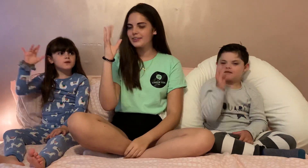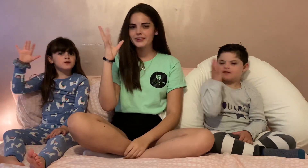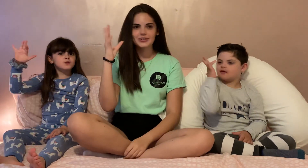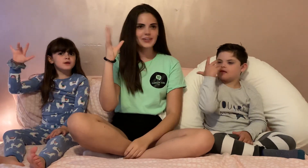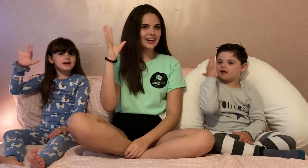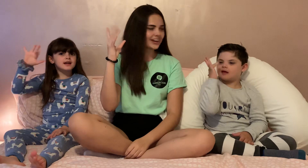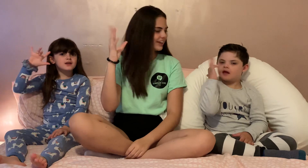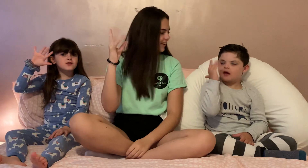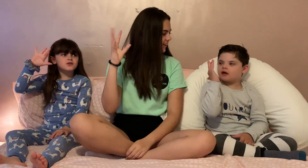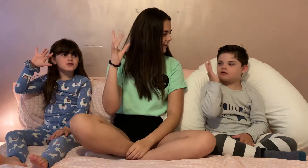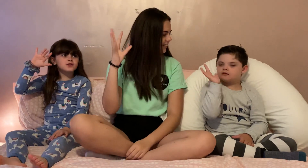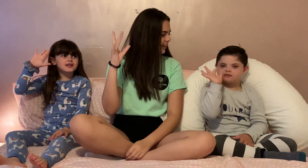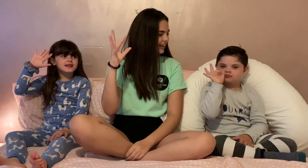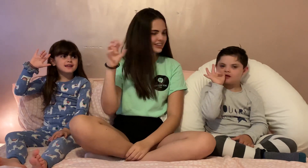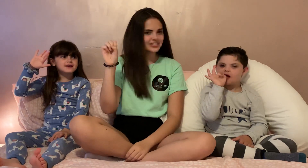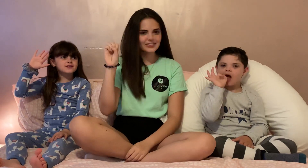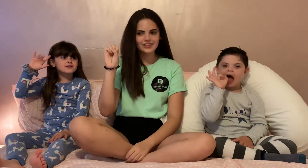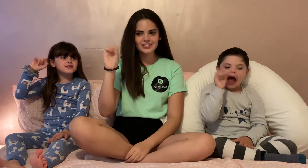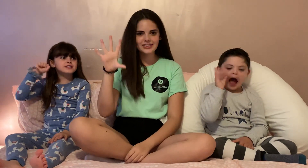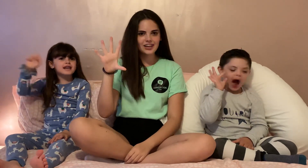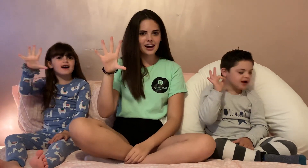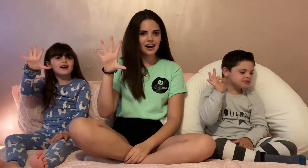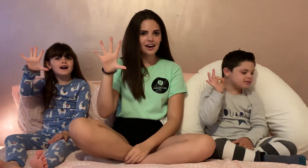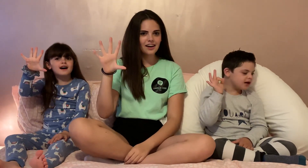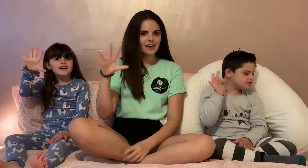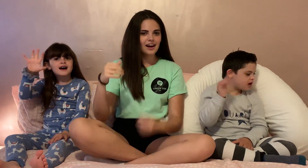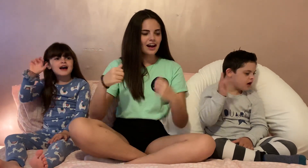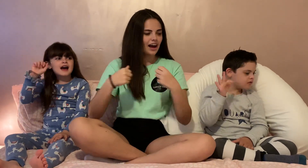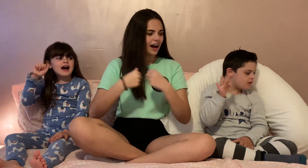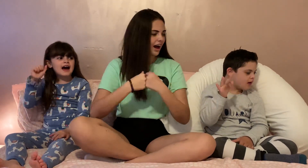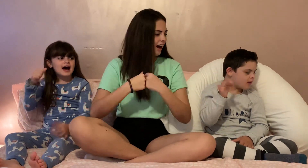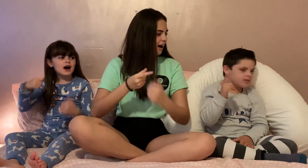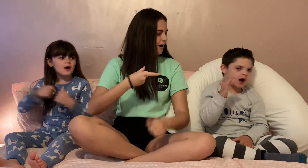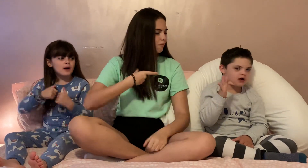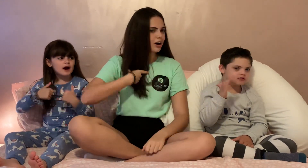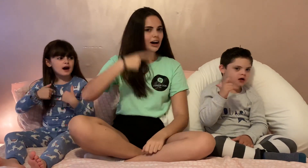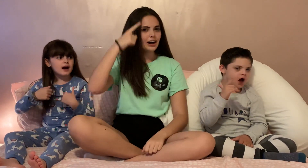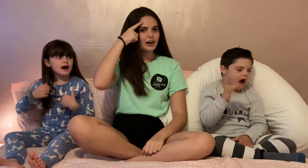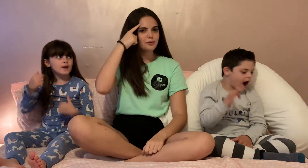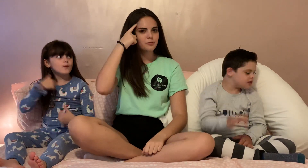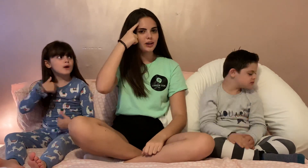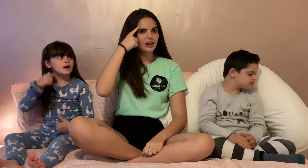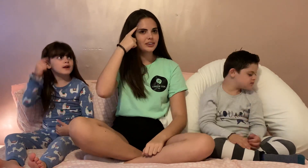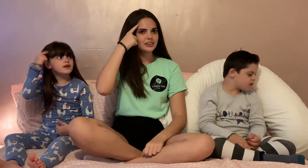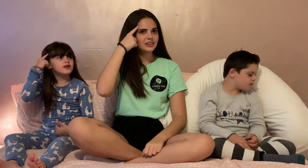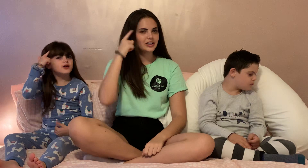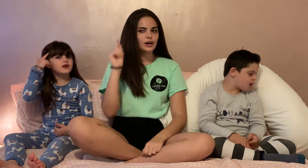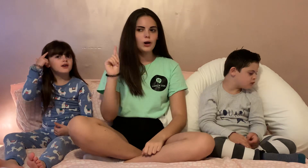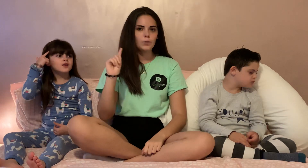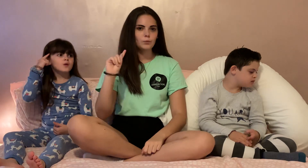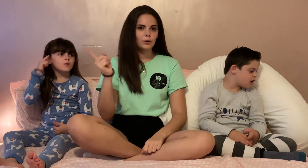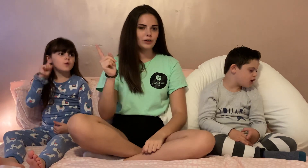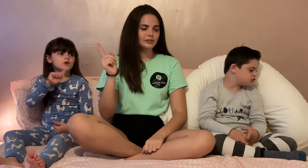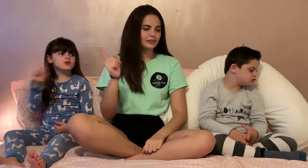Twinkle, twinkle, little star, how I wonder what